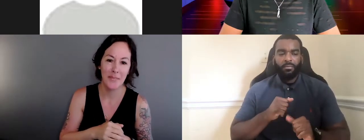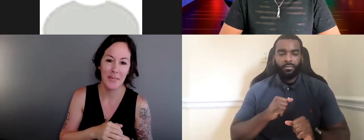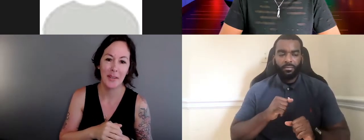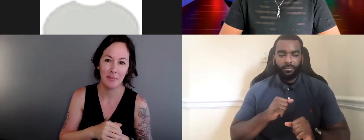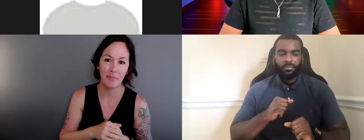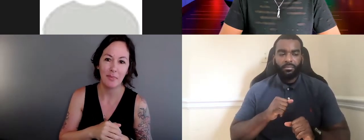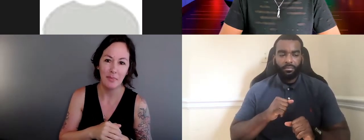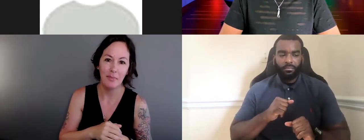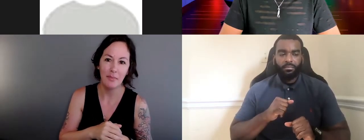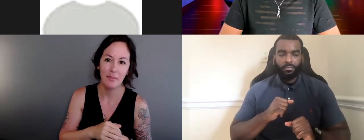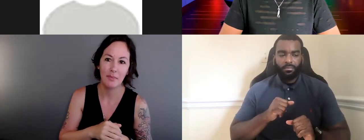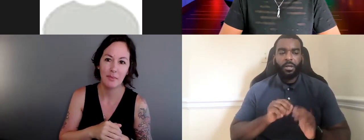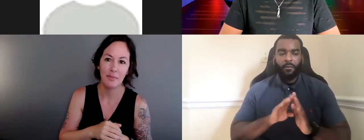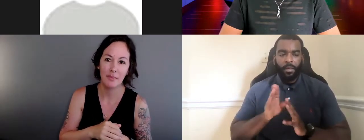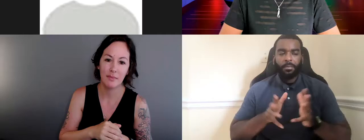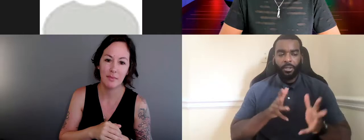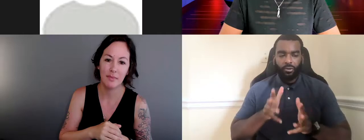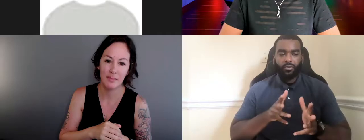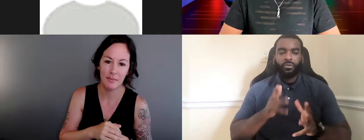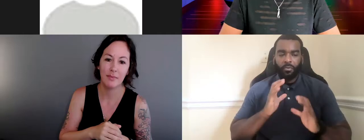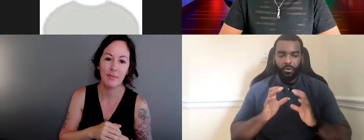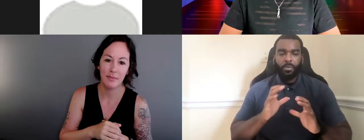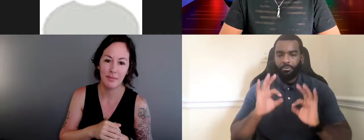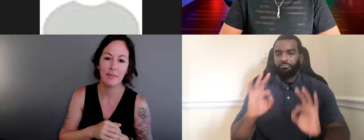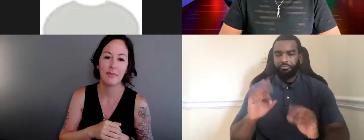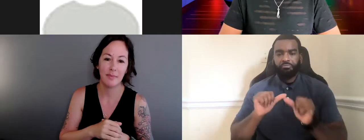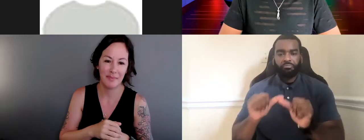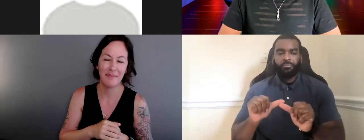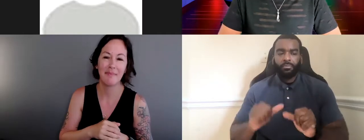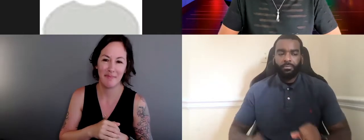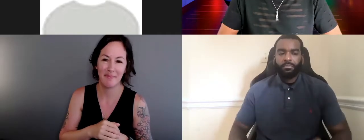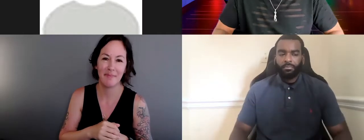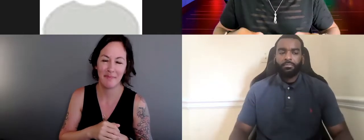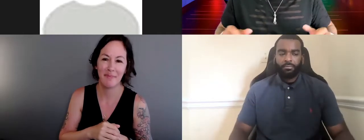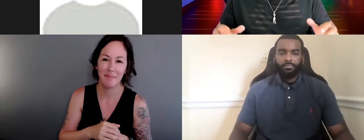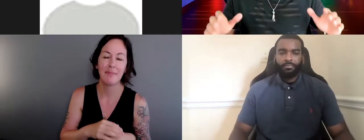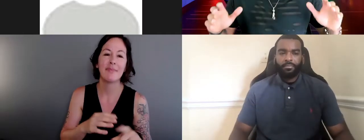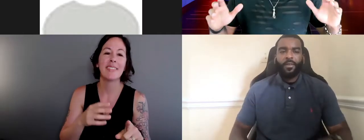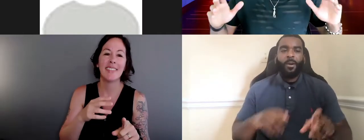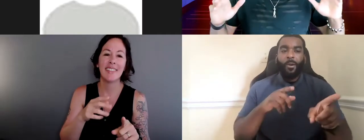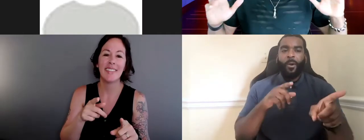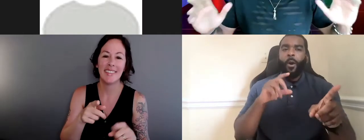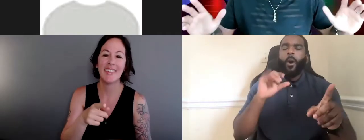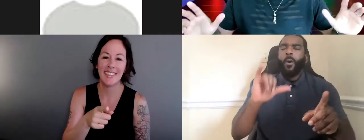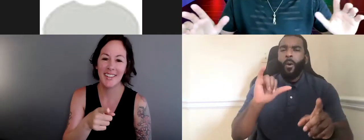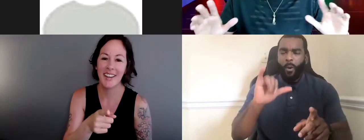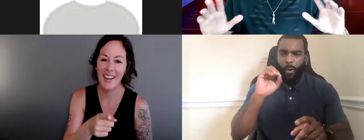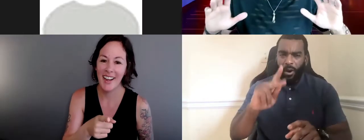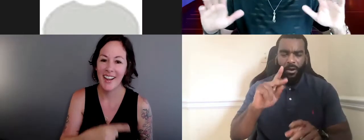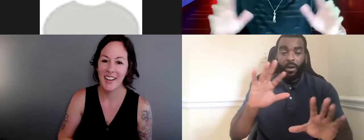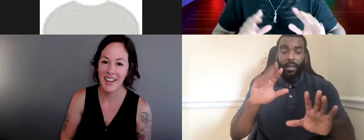gestural systems so that they could communicate with one another. Gotcha. So this is